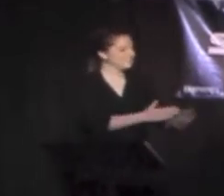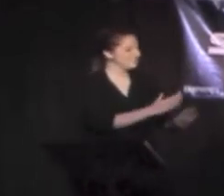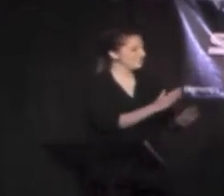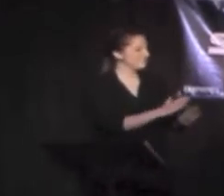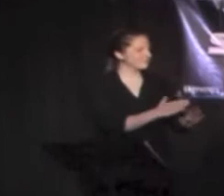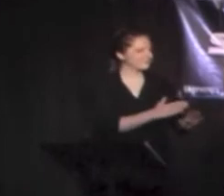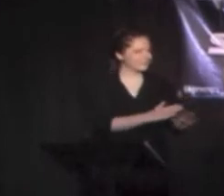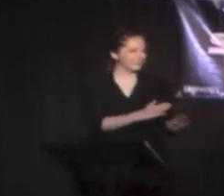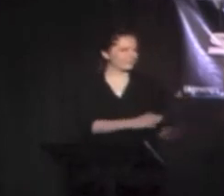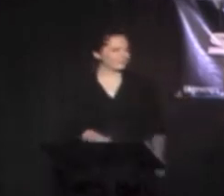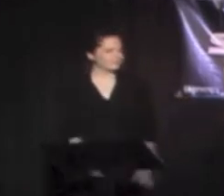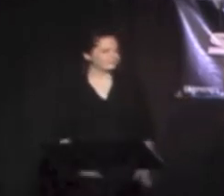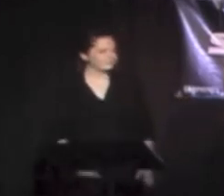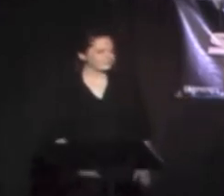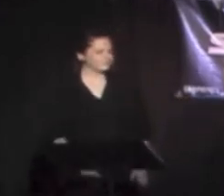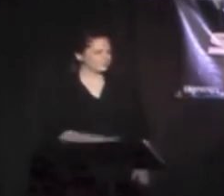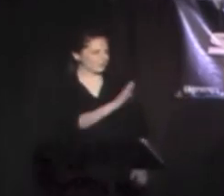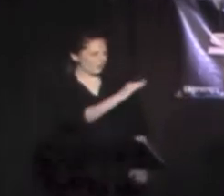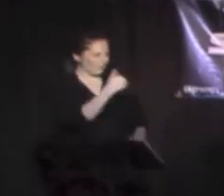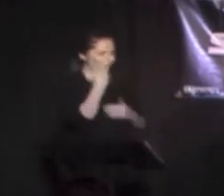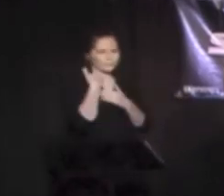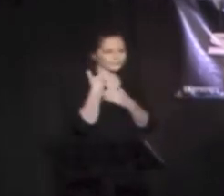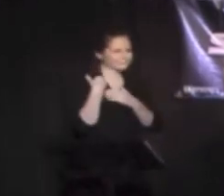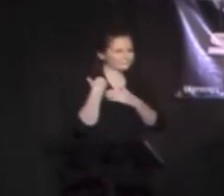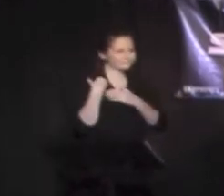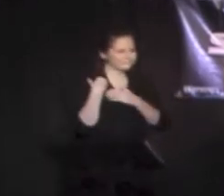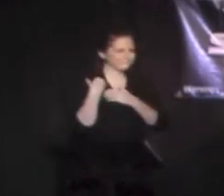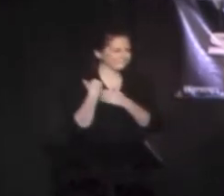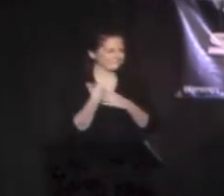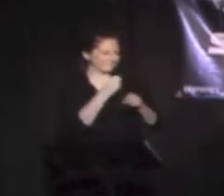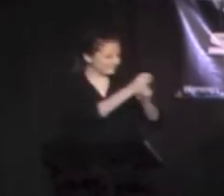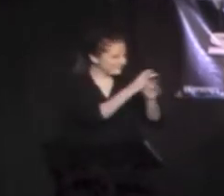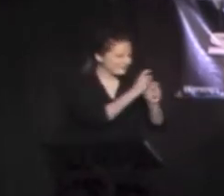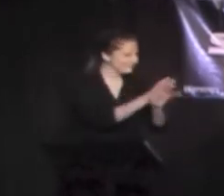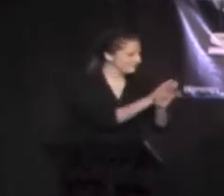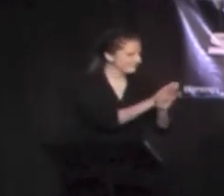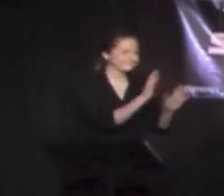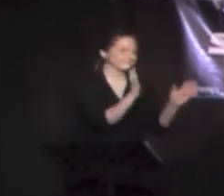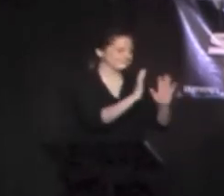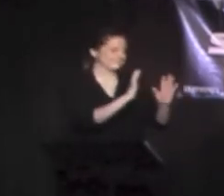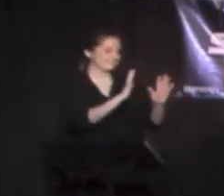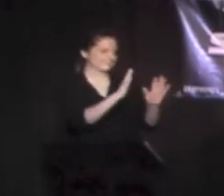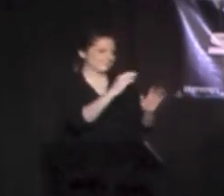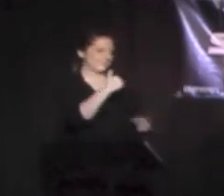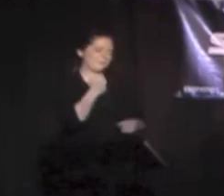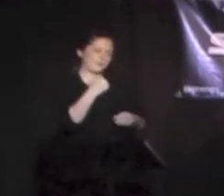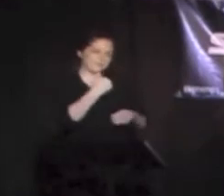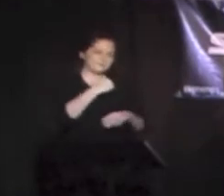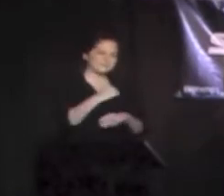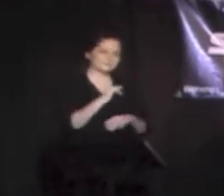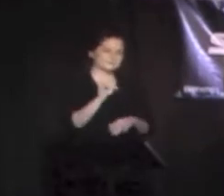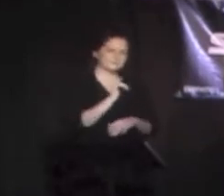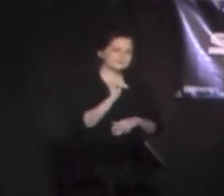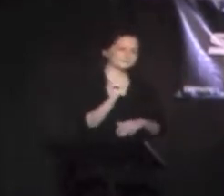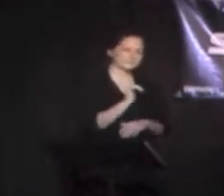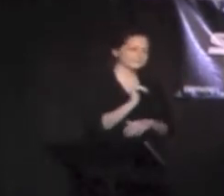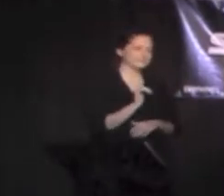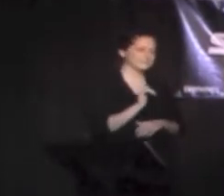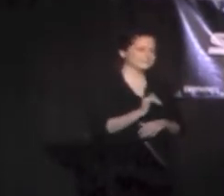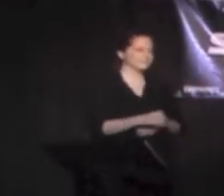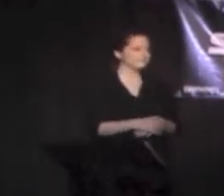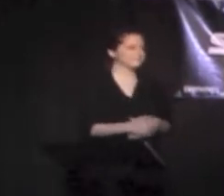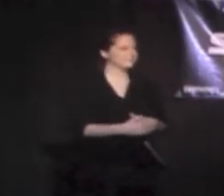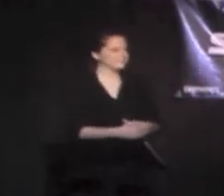Well I won't stand here and say I don't share the blame Oh we're two people making